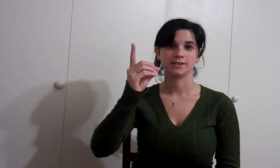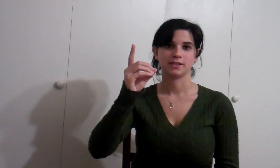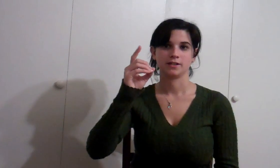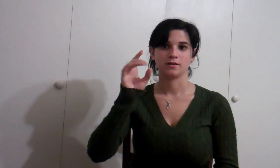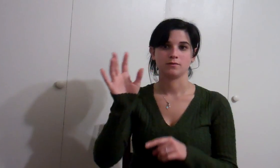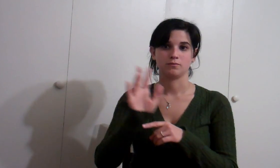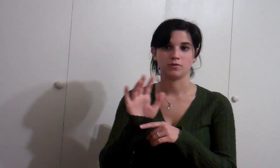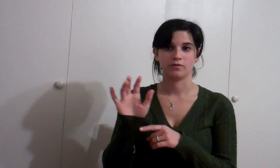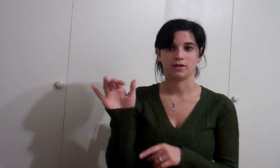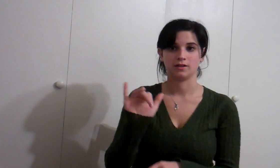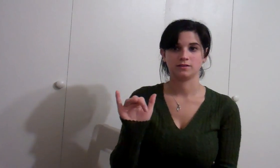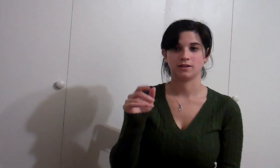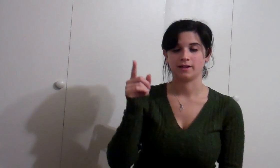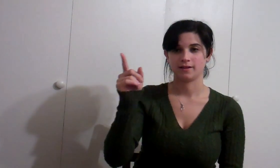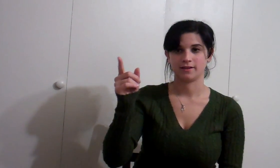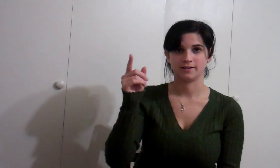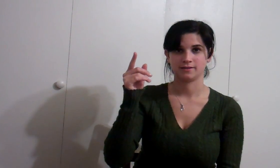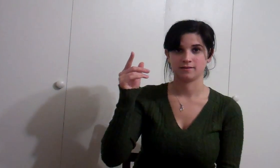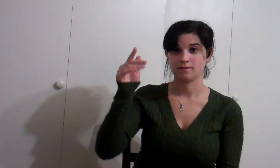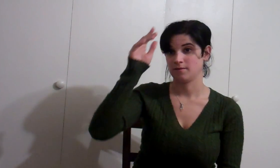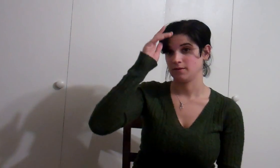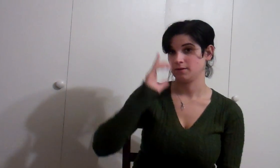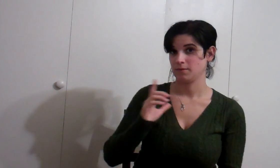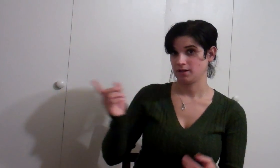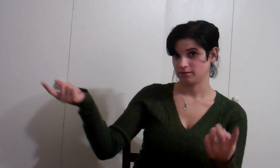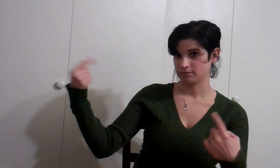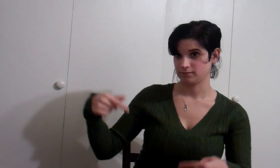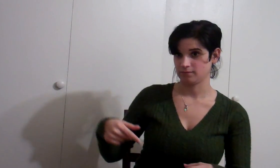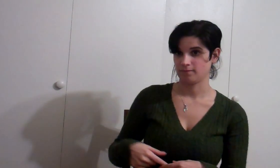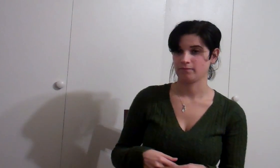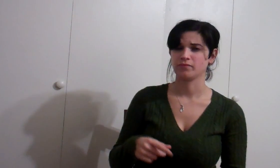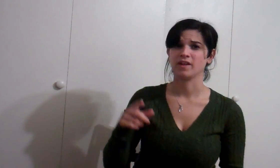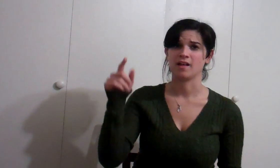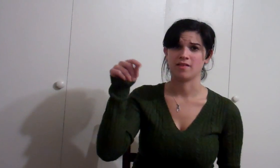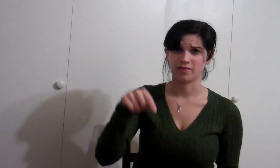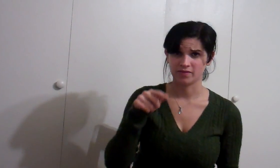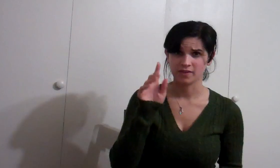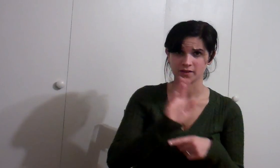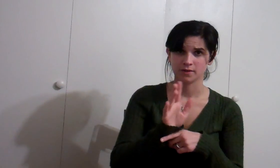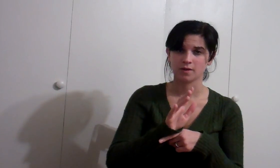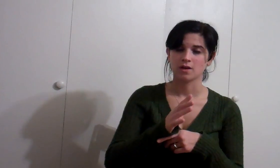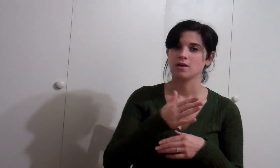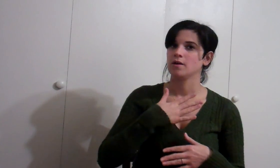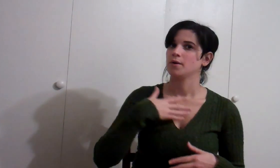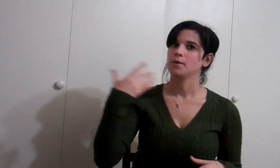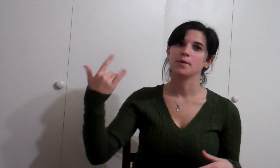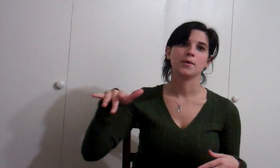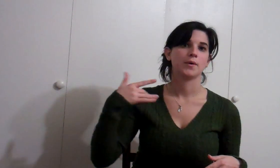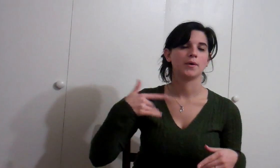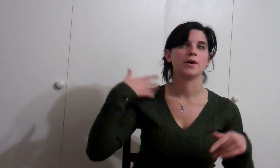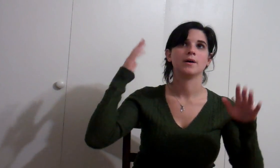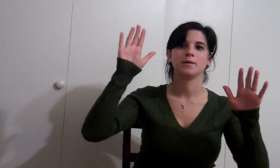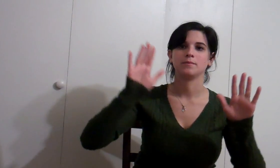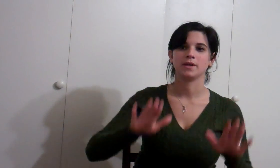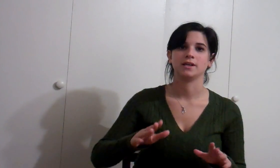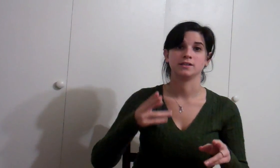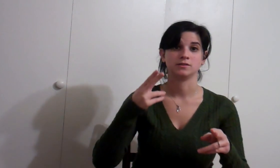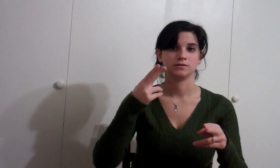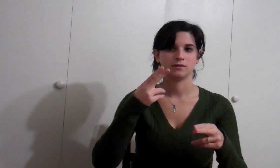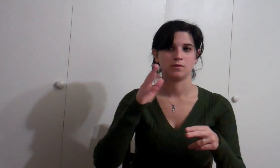He directs Asa Butterfield in a breathtaking, when I tell you it's breathtaking, new movie, Hugo. Take a look. What